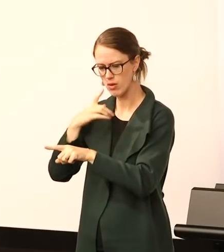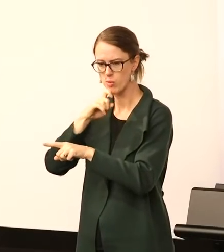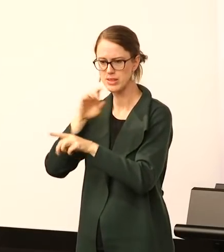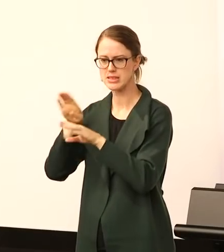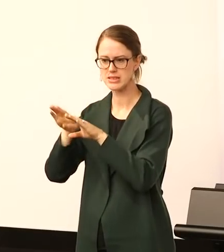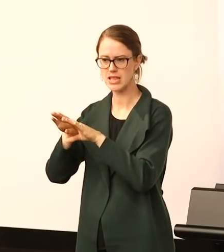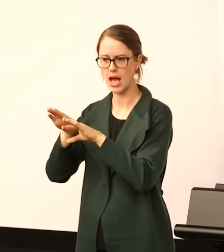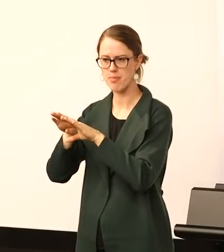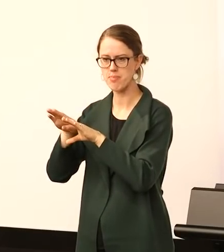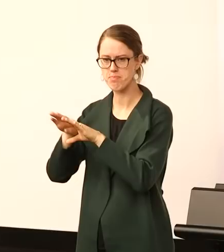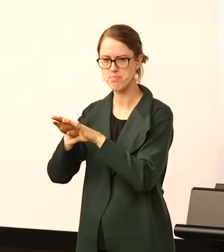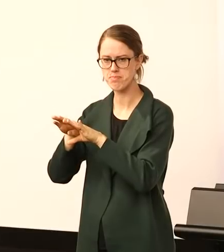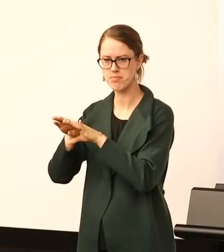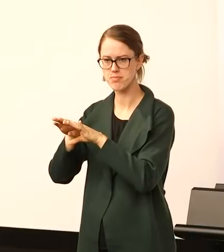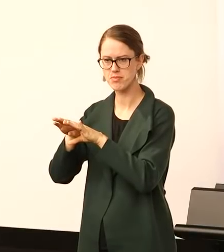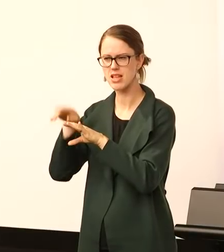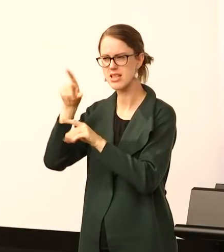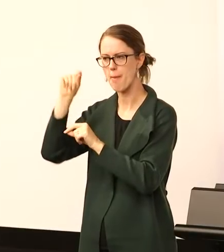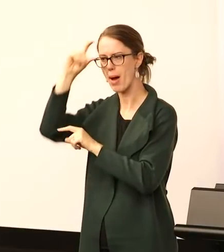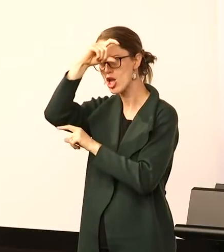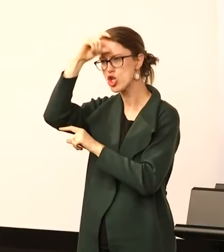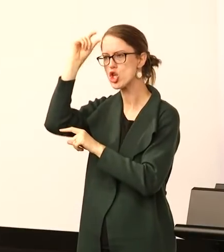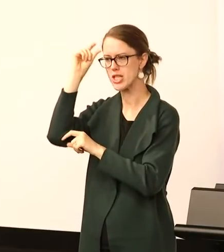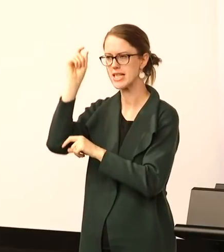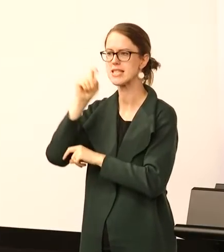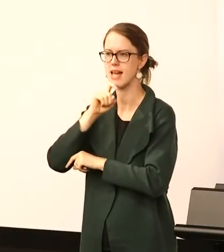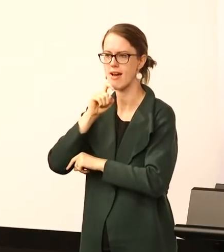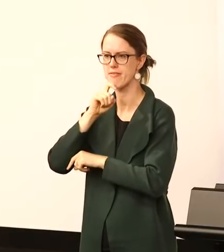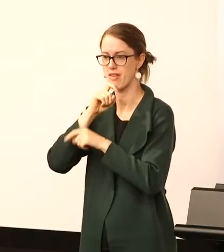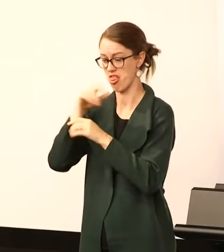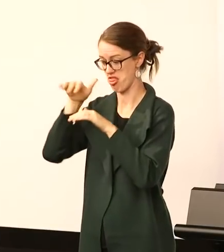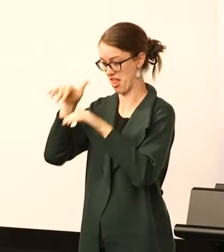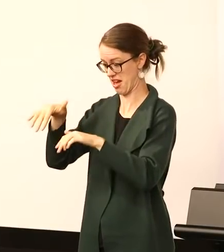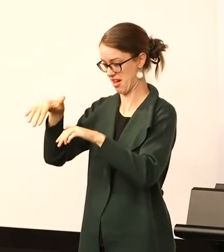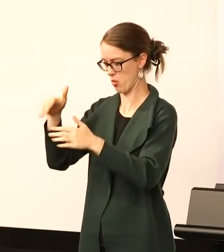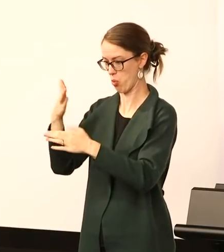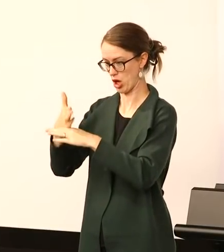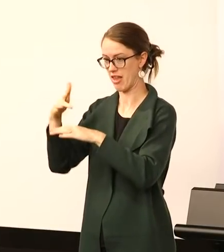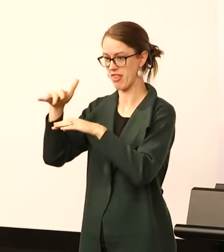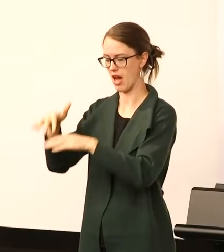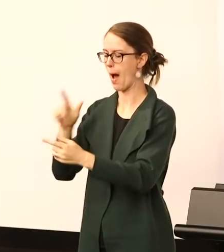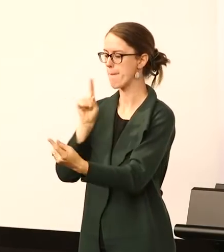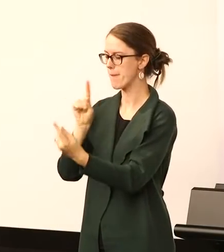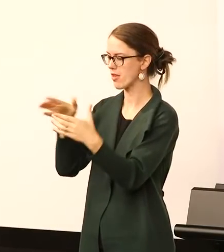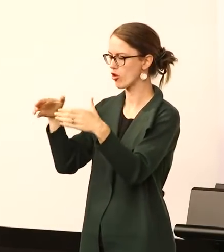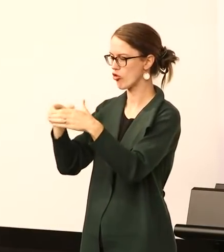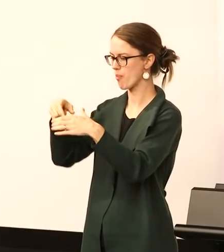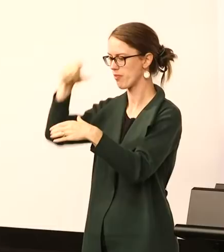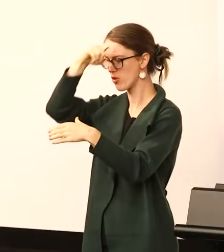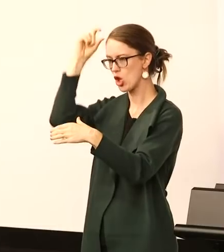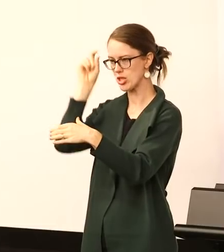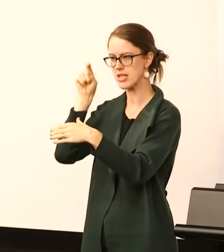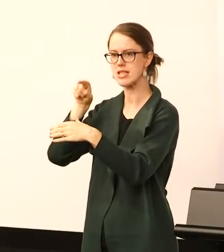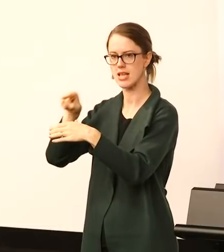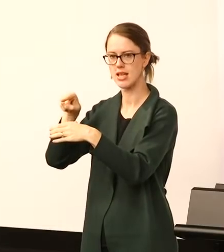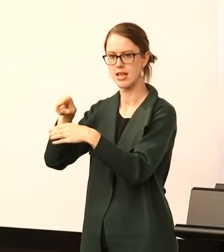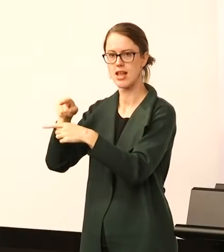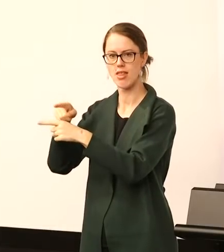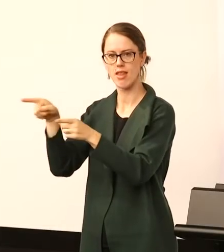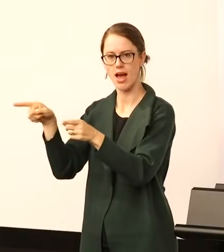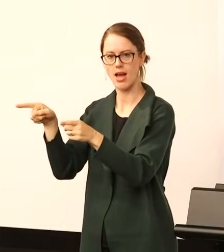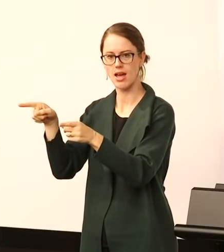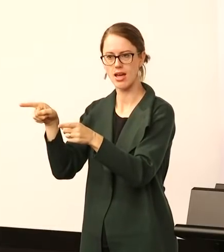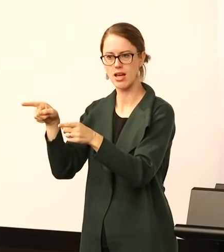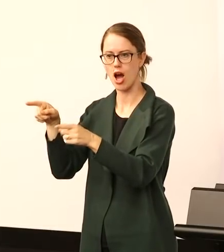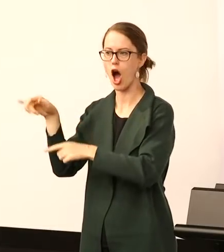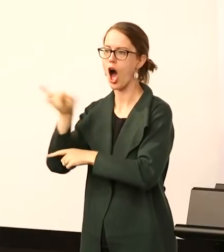that the daily health checks are done by nursing staff who are actually on site. I met the group of nurses at the hotel I visited, and they